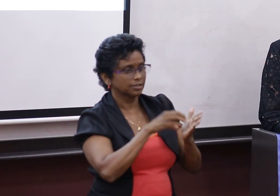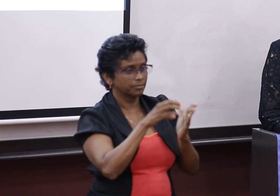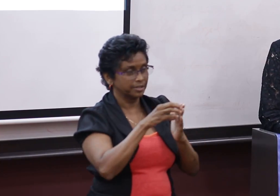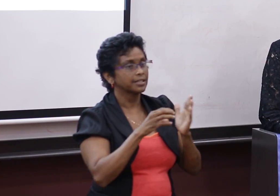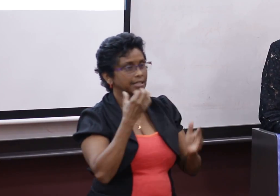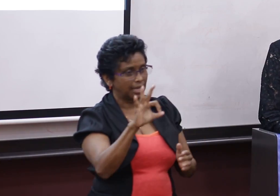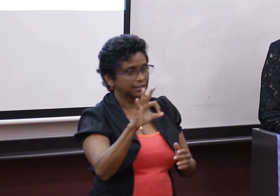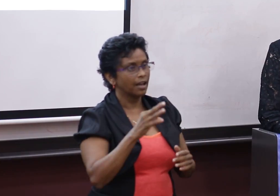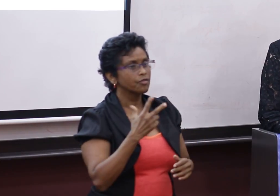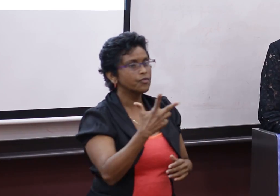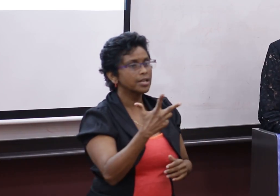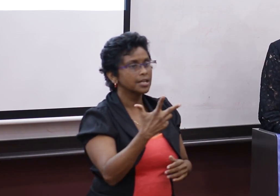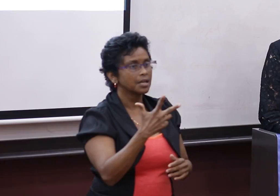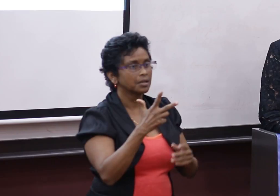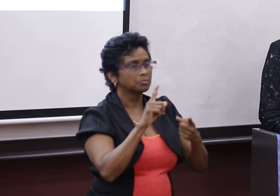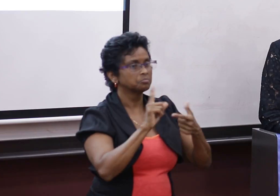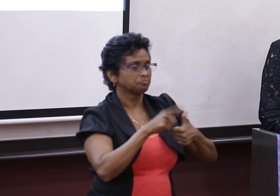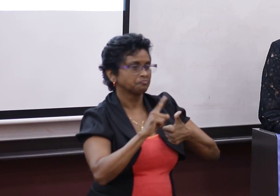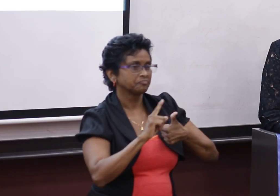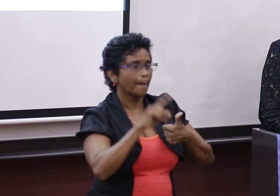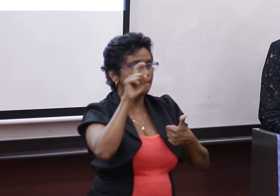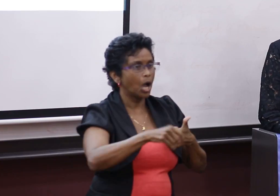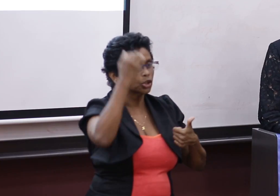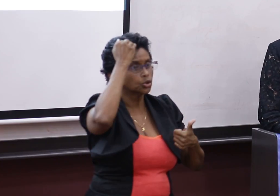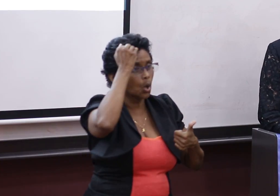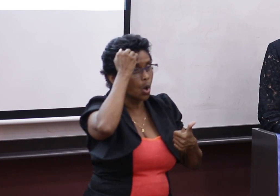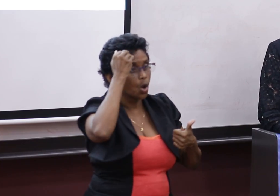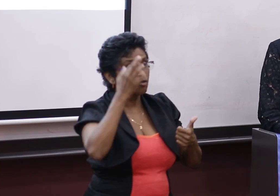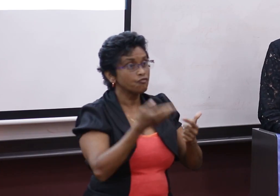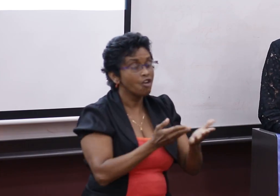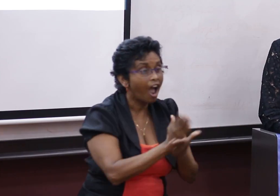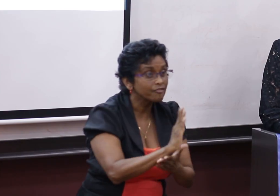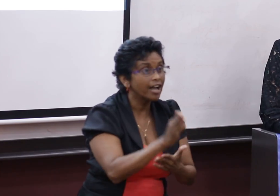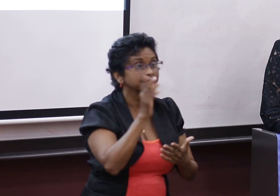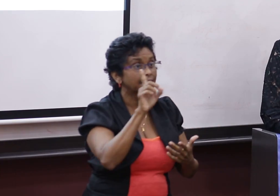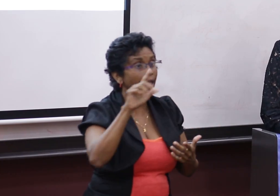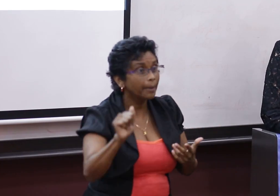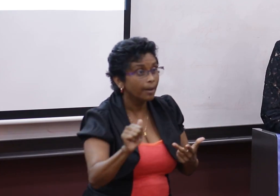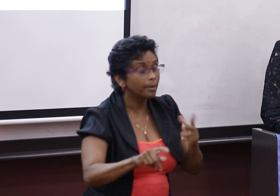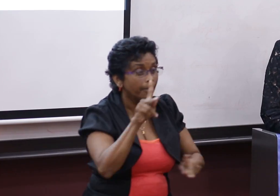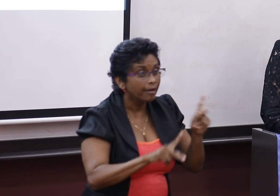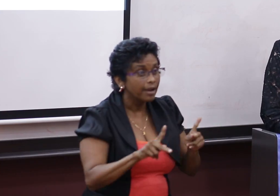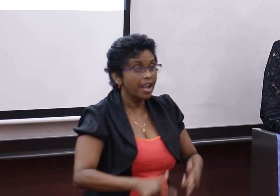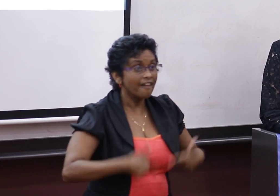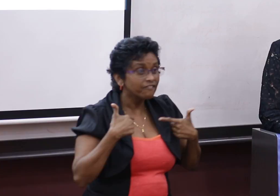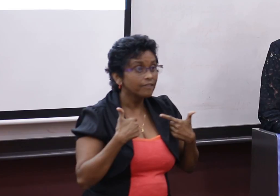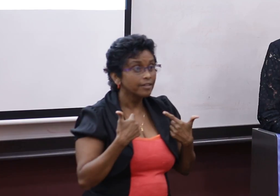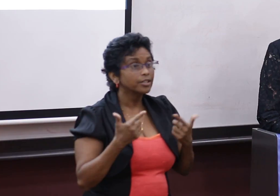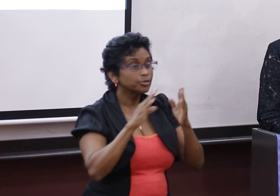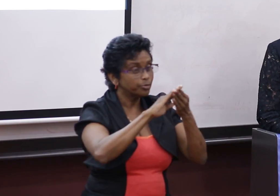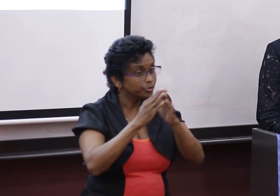requirements. 1, that we recognize the right of people with disabilities to live in the community, to